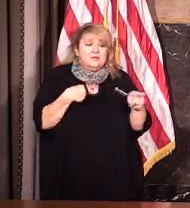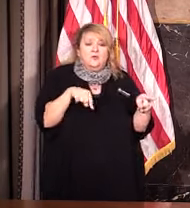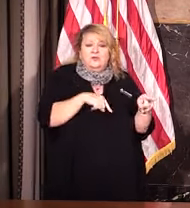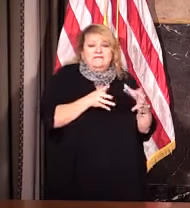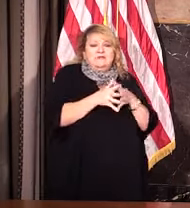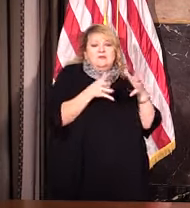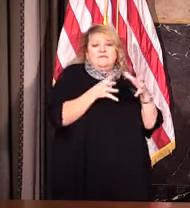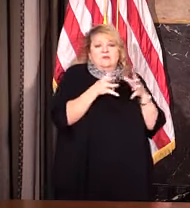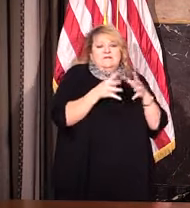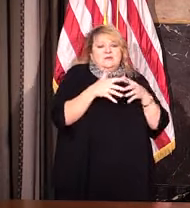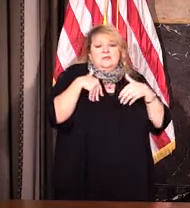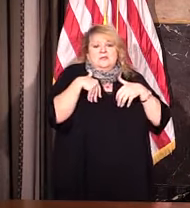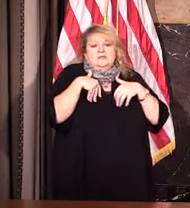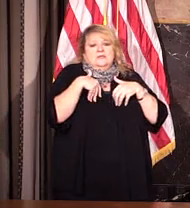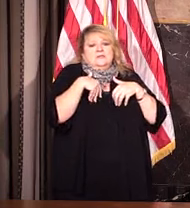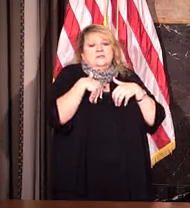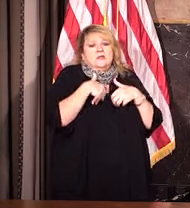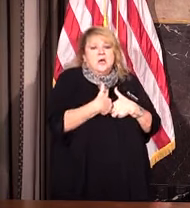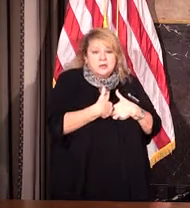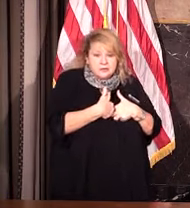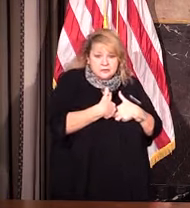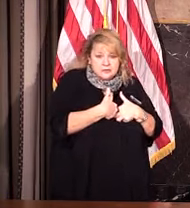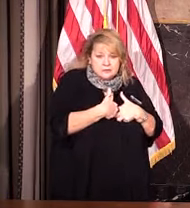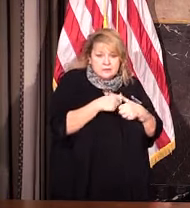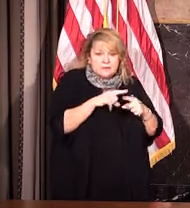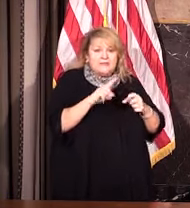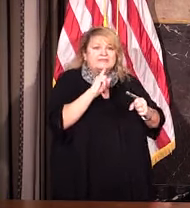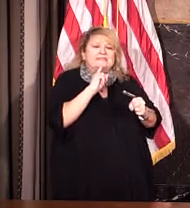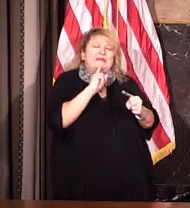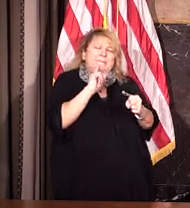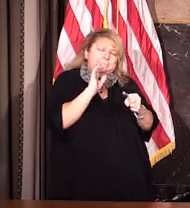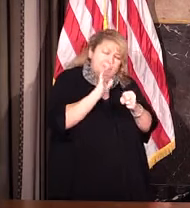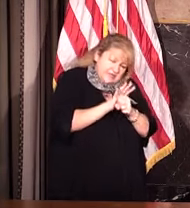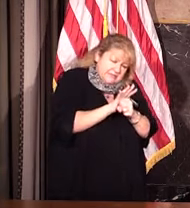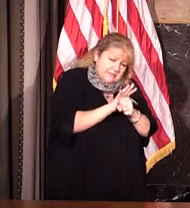tired, but we are extraordinarily committed to your healthcare.